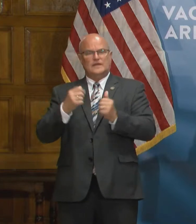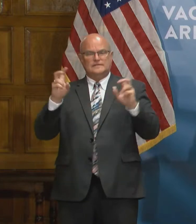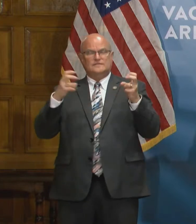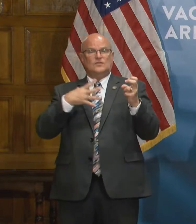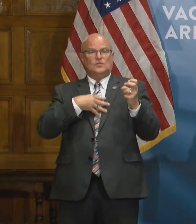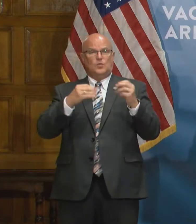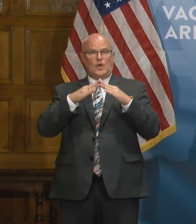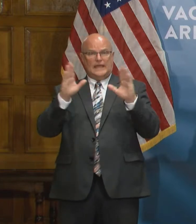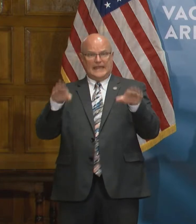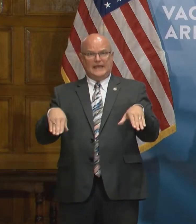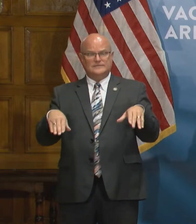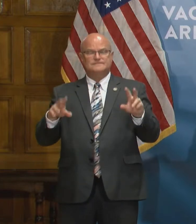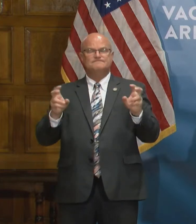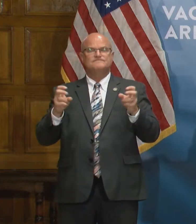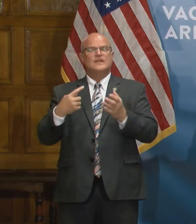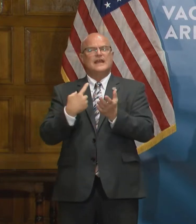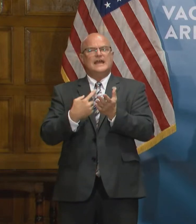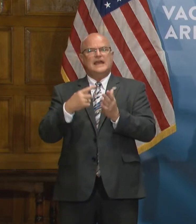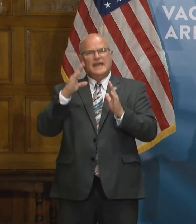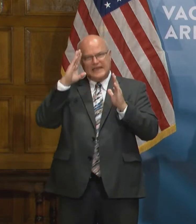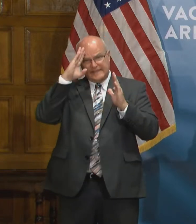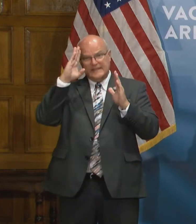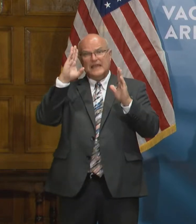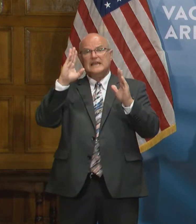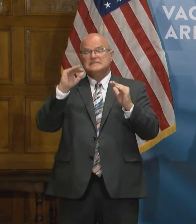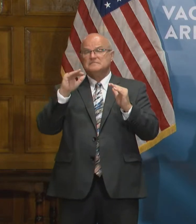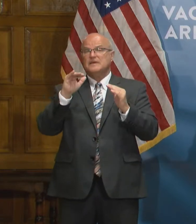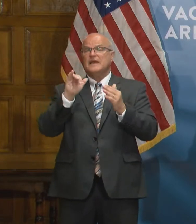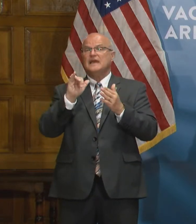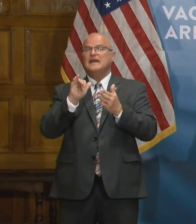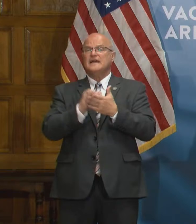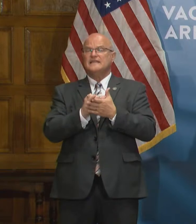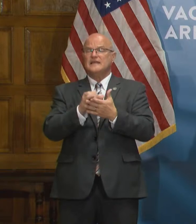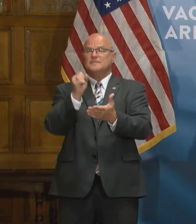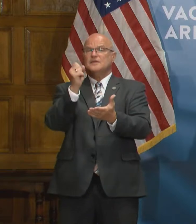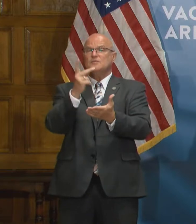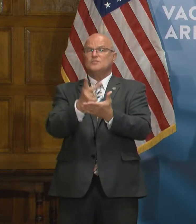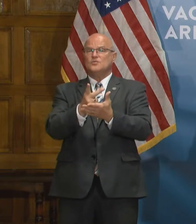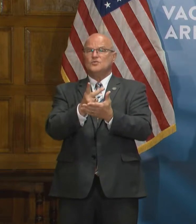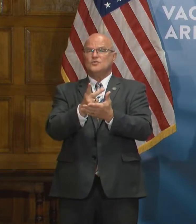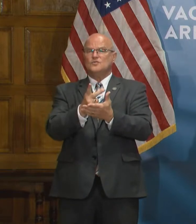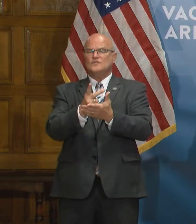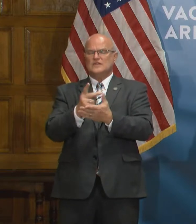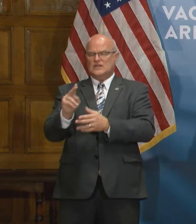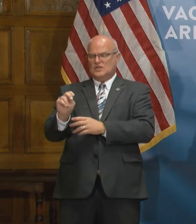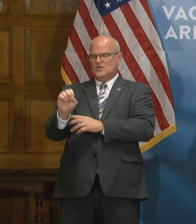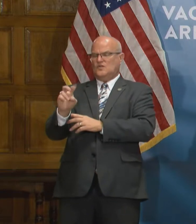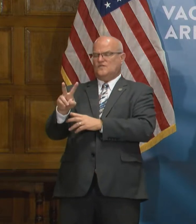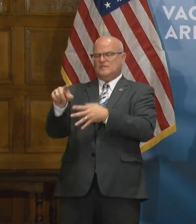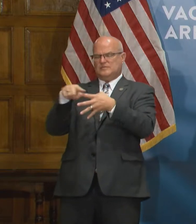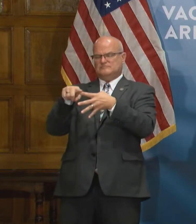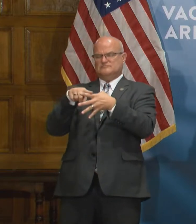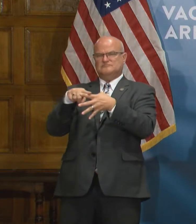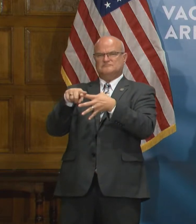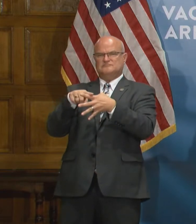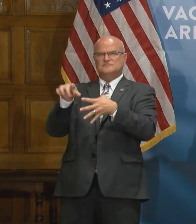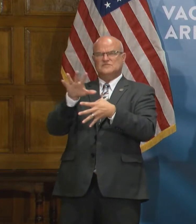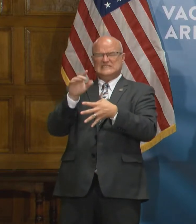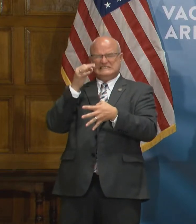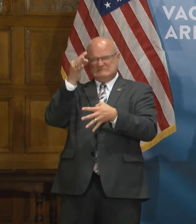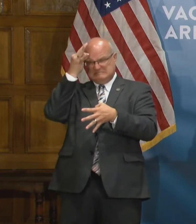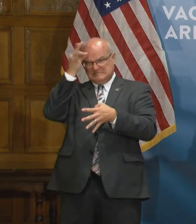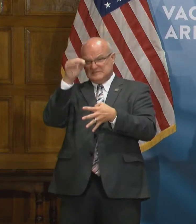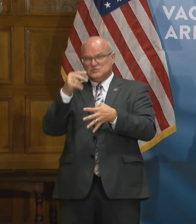House, and they expect that to be approved early in November, which is around the